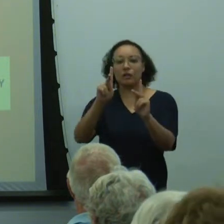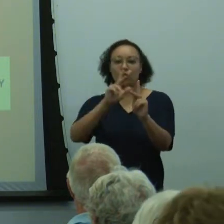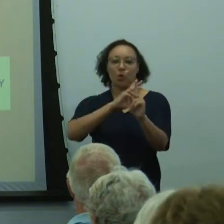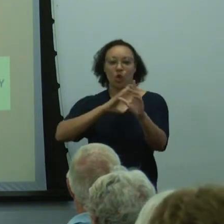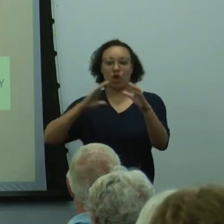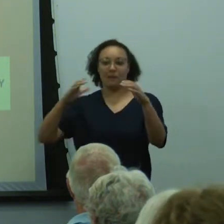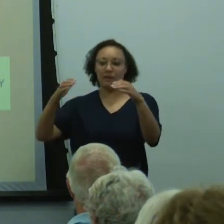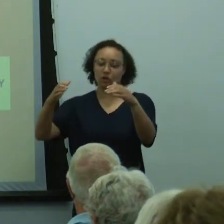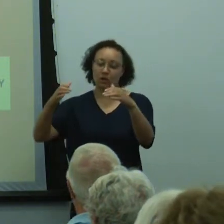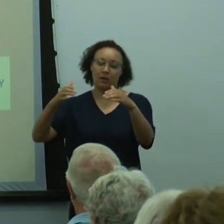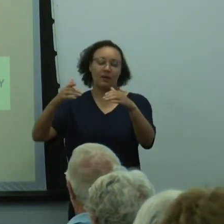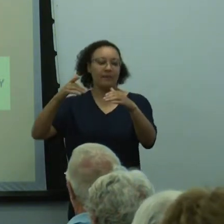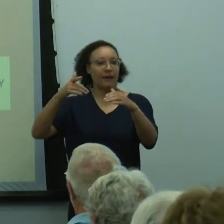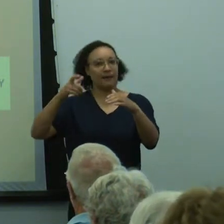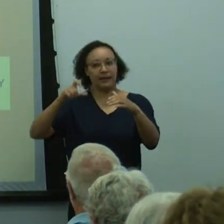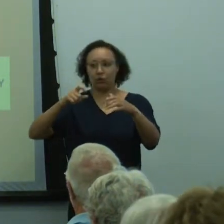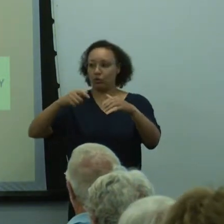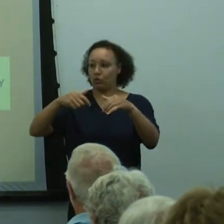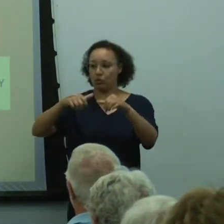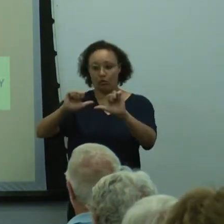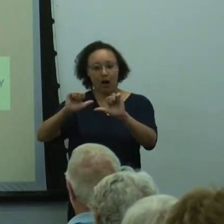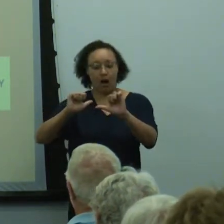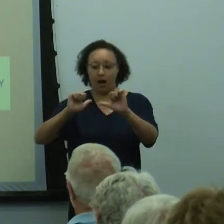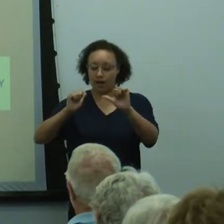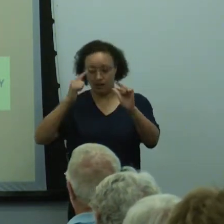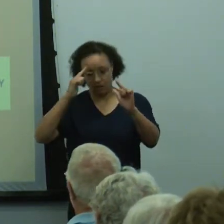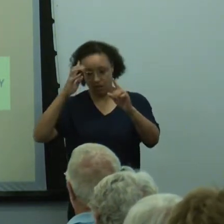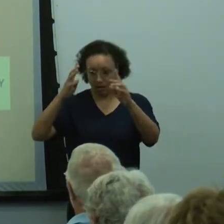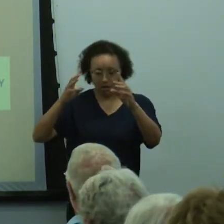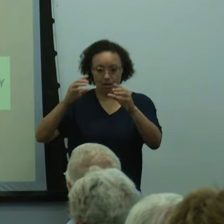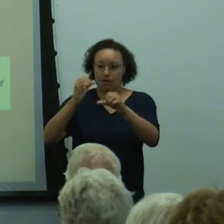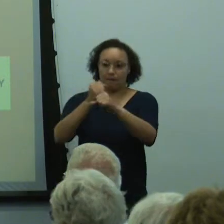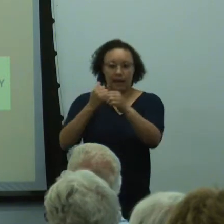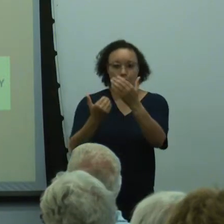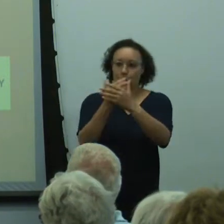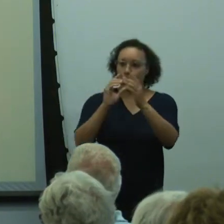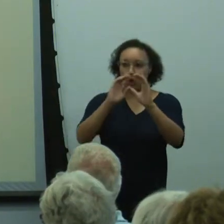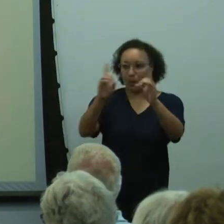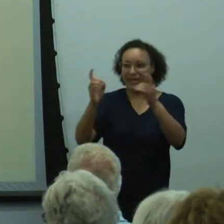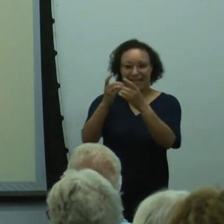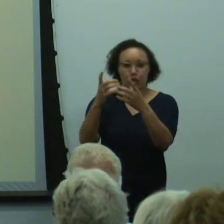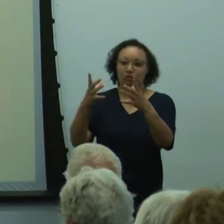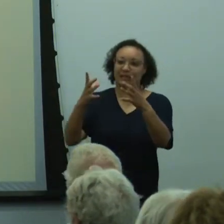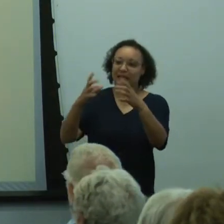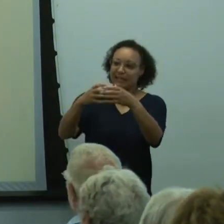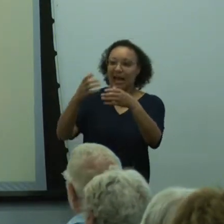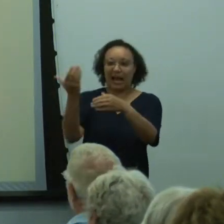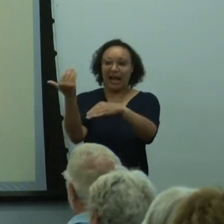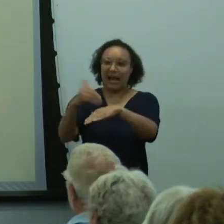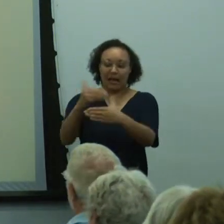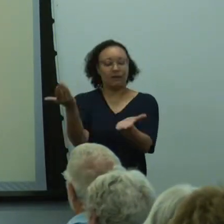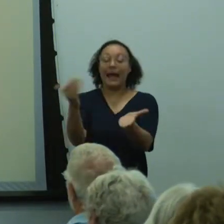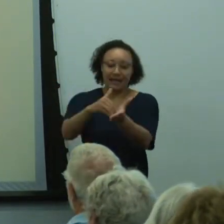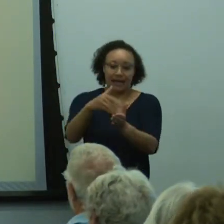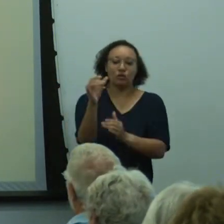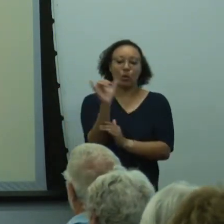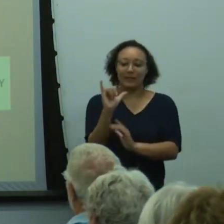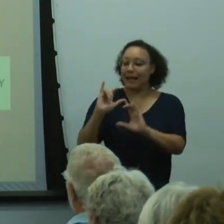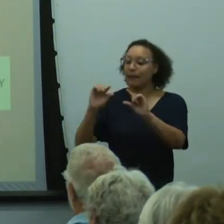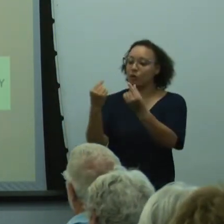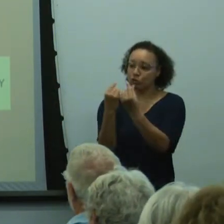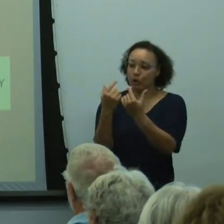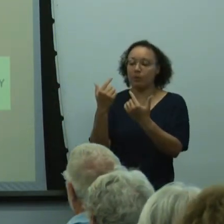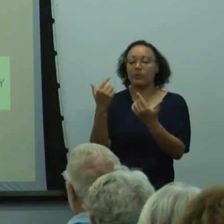enact, pull out new districts again. Same group, though, in the commission. But the